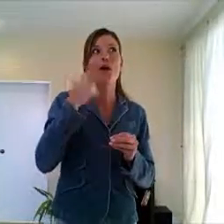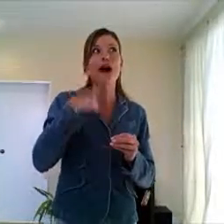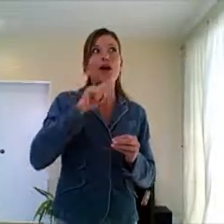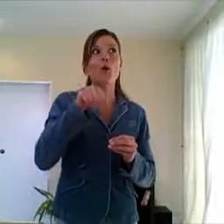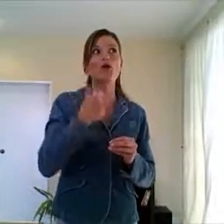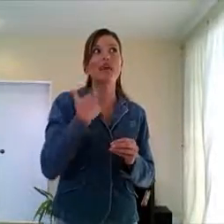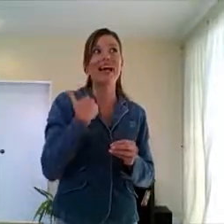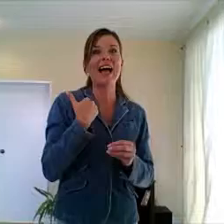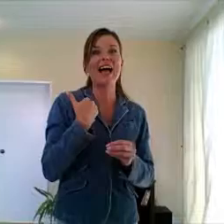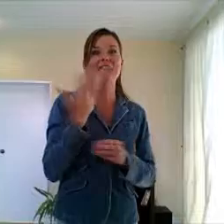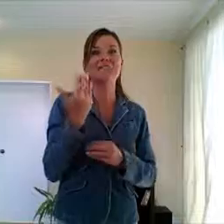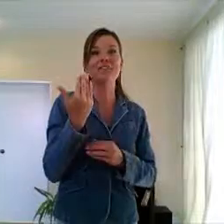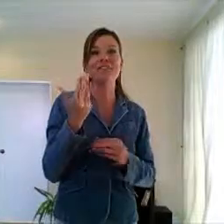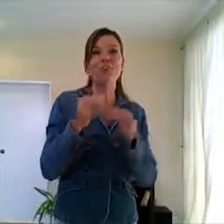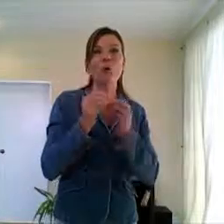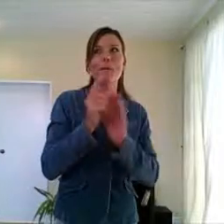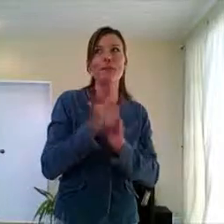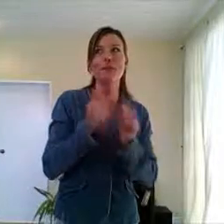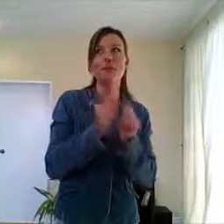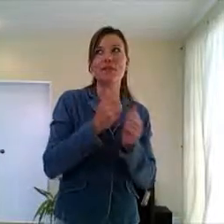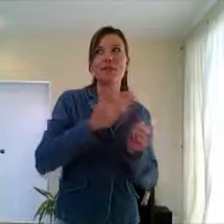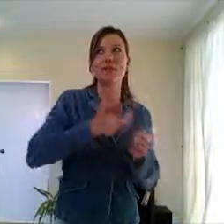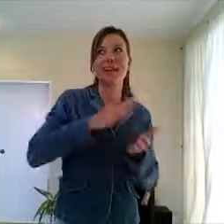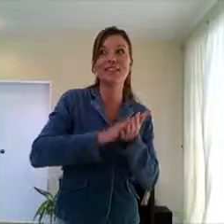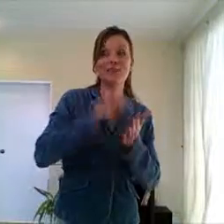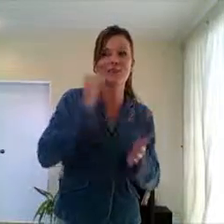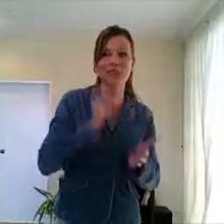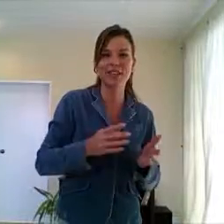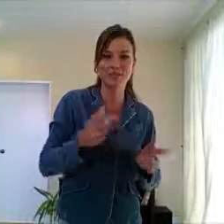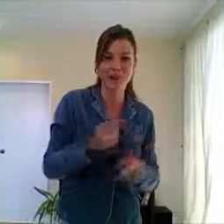with my students, right? Okay. Oh, thank